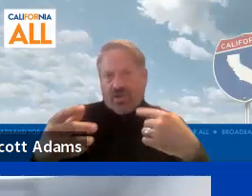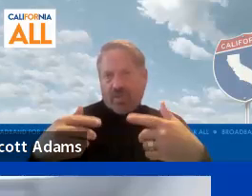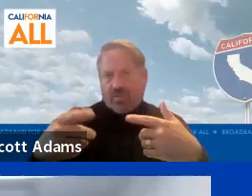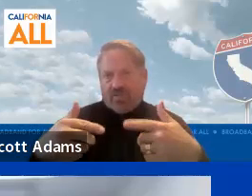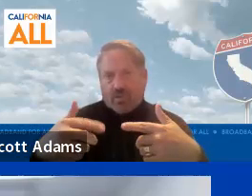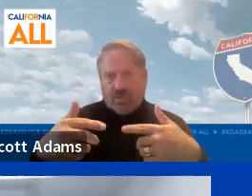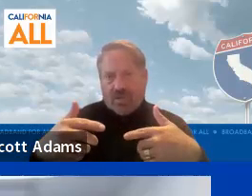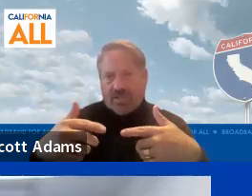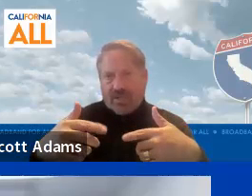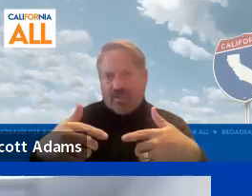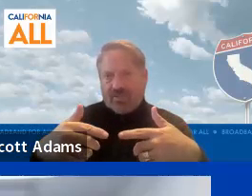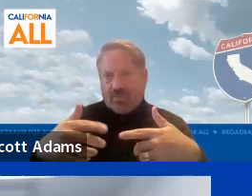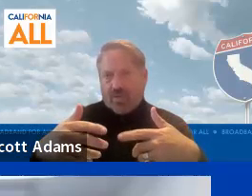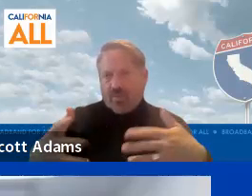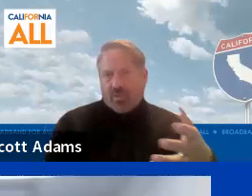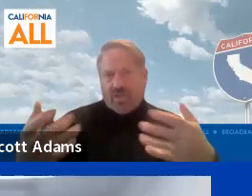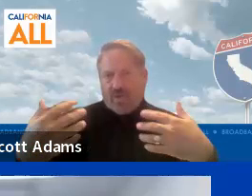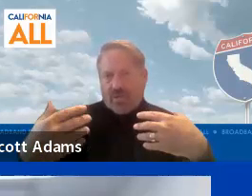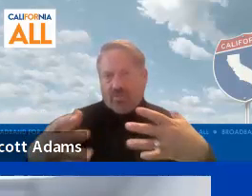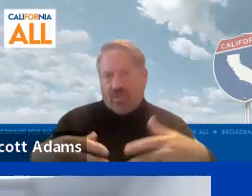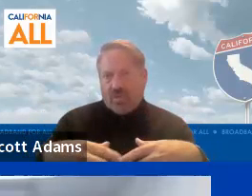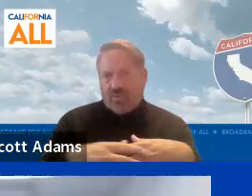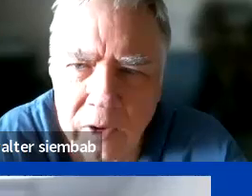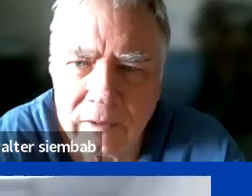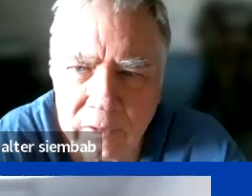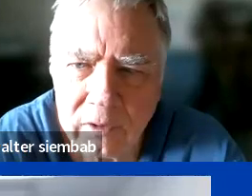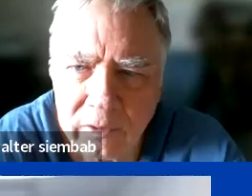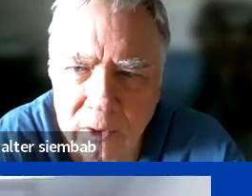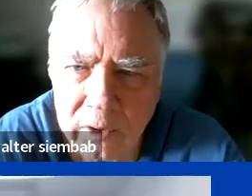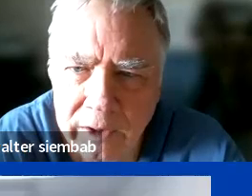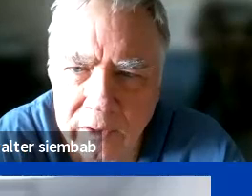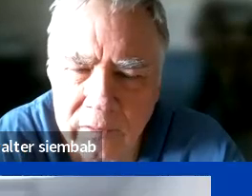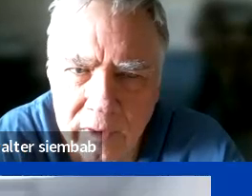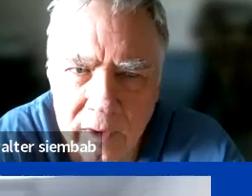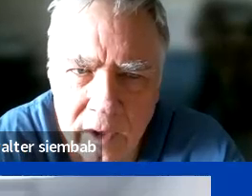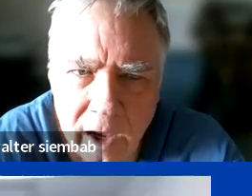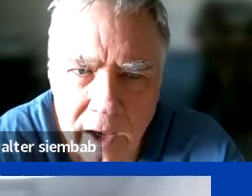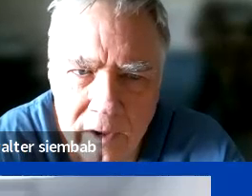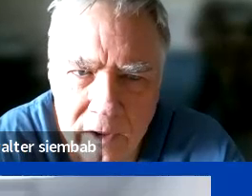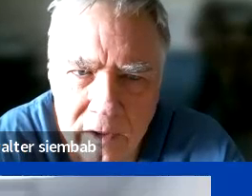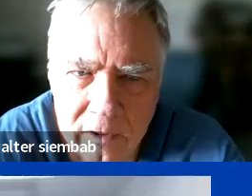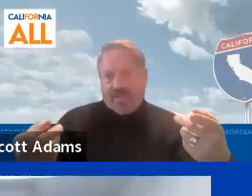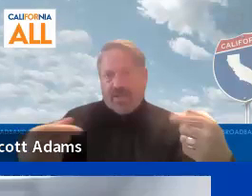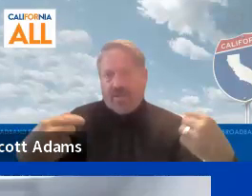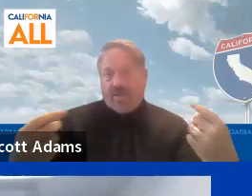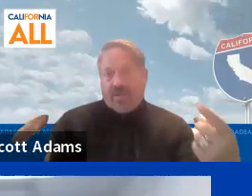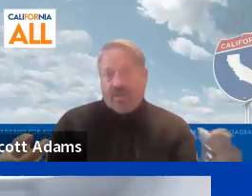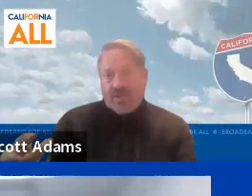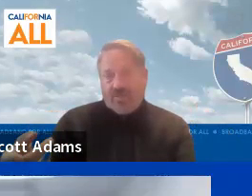folks are going to be able to sort the raw data by zip code and pull out whatever they want for their own areas. But again, I